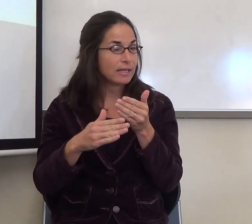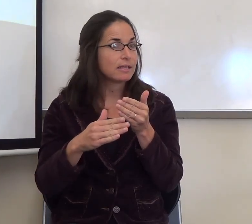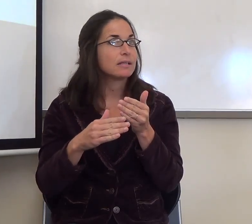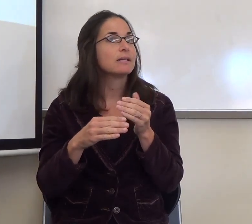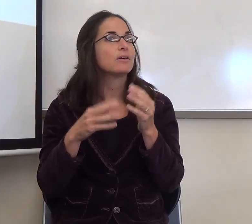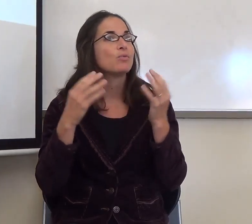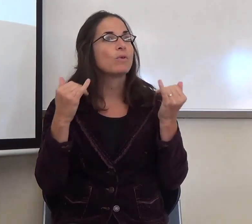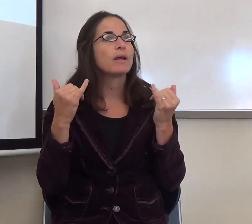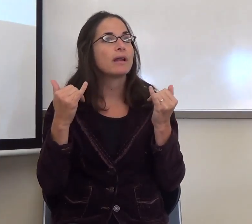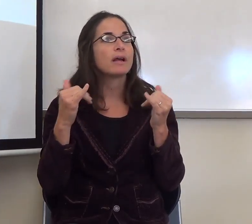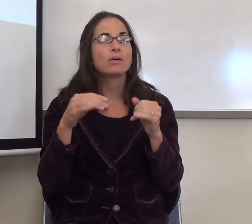at